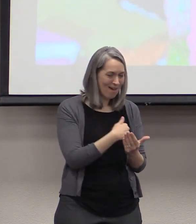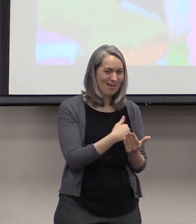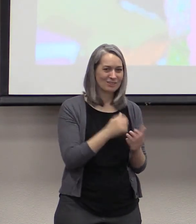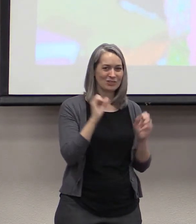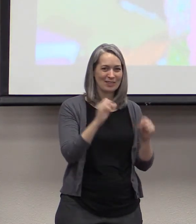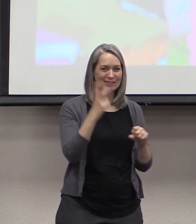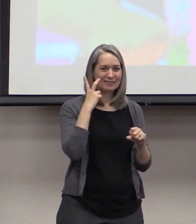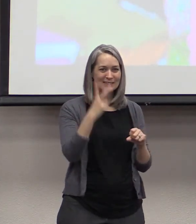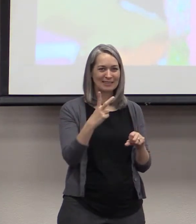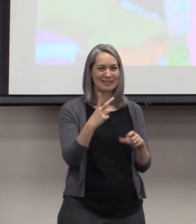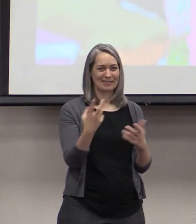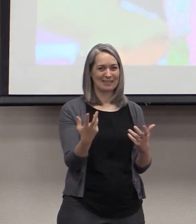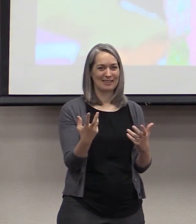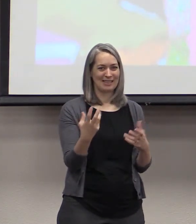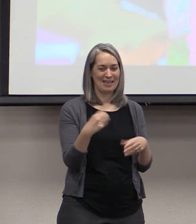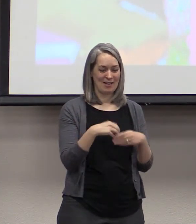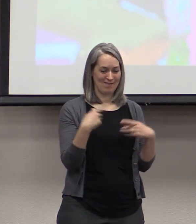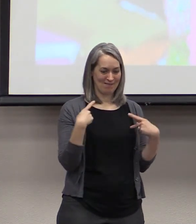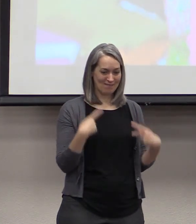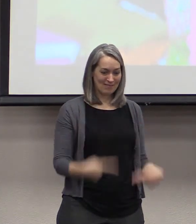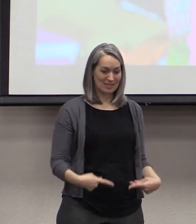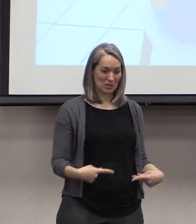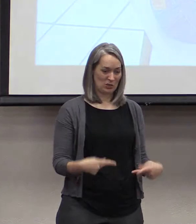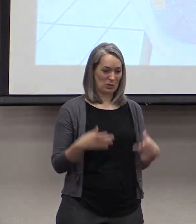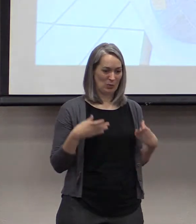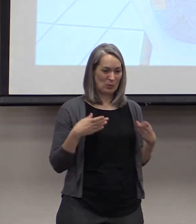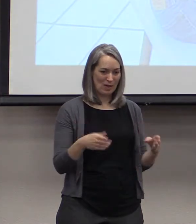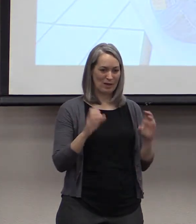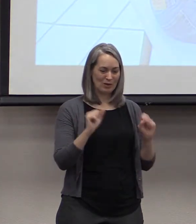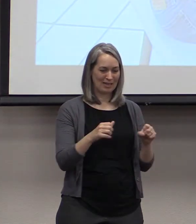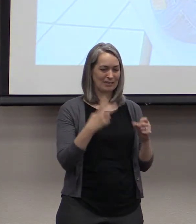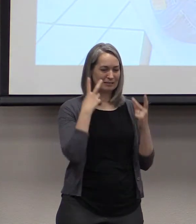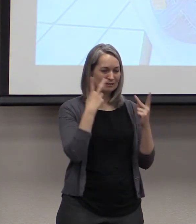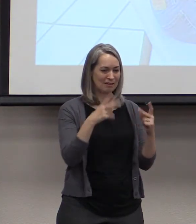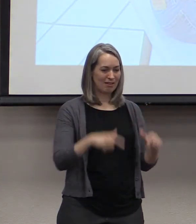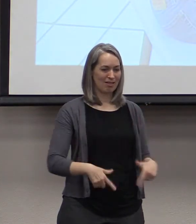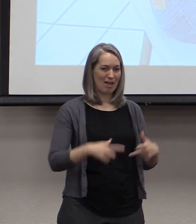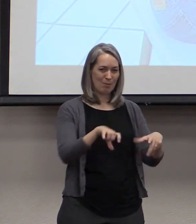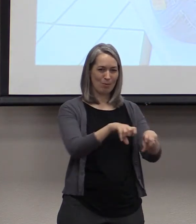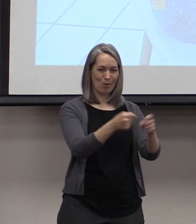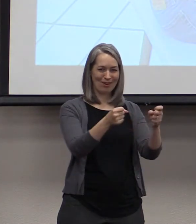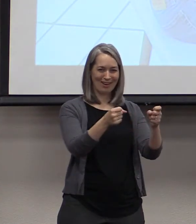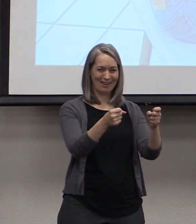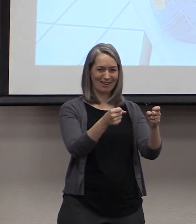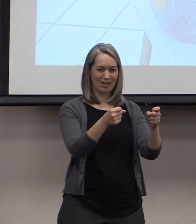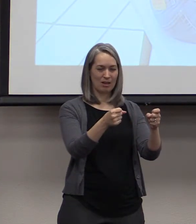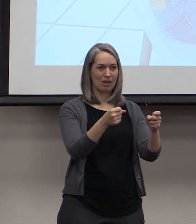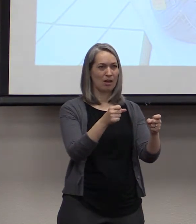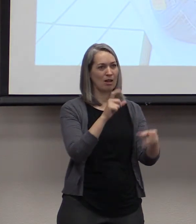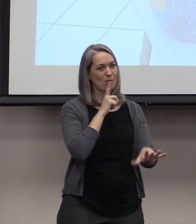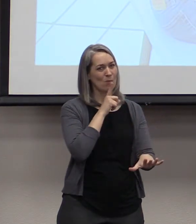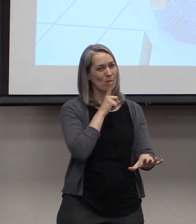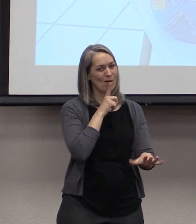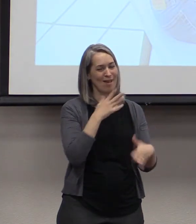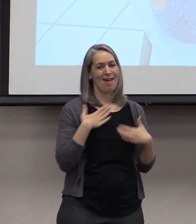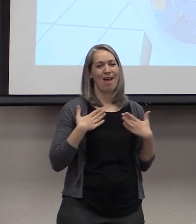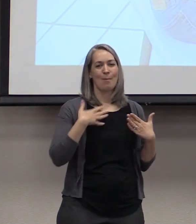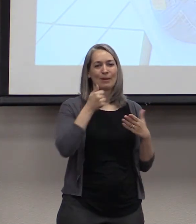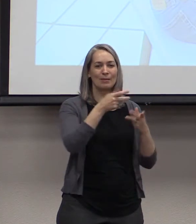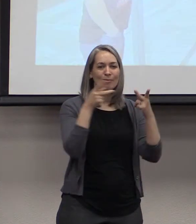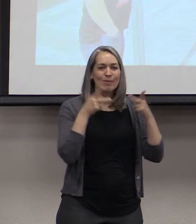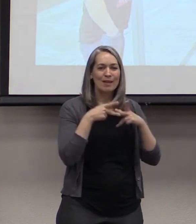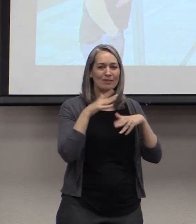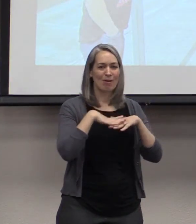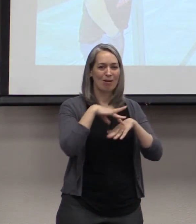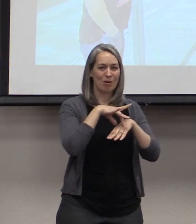get to see it in a physical form. You get to see broken lives. It is literally the happiest place on earth. I